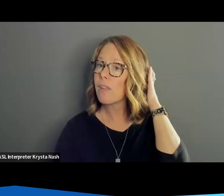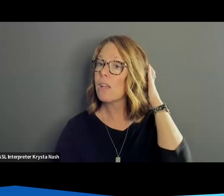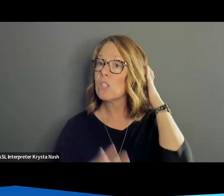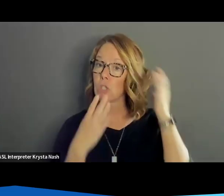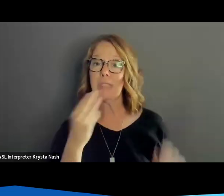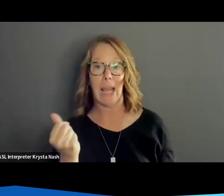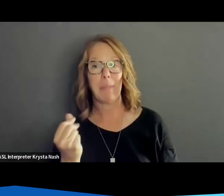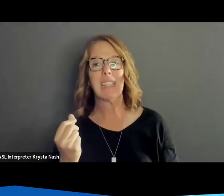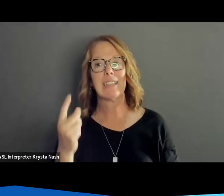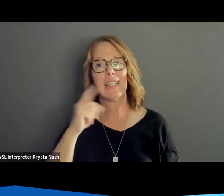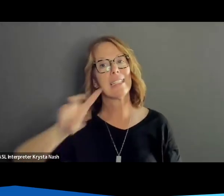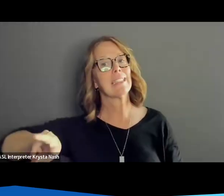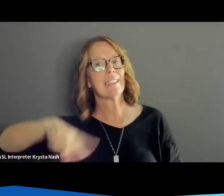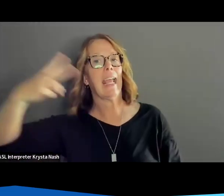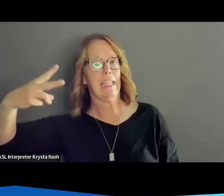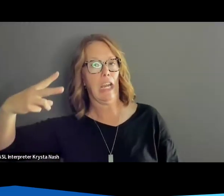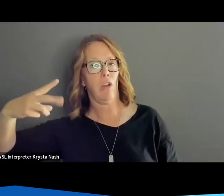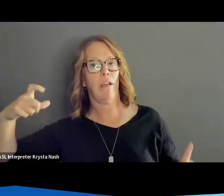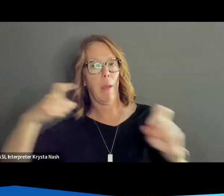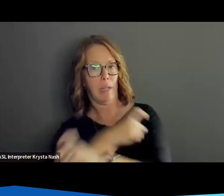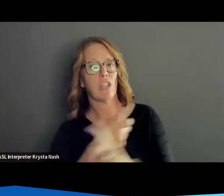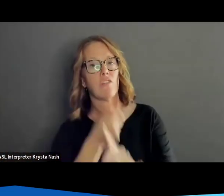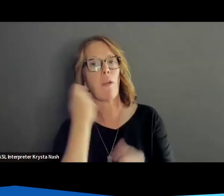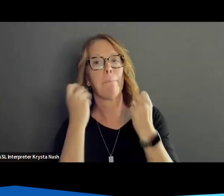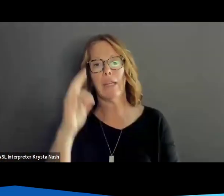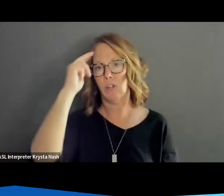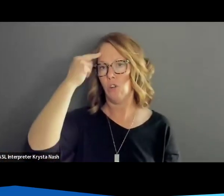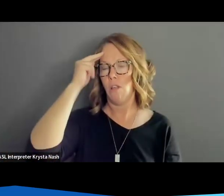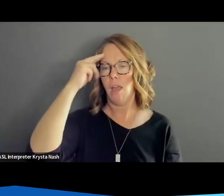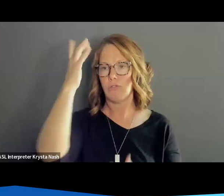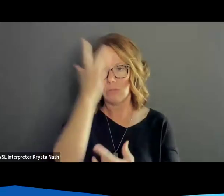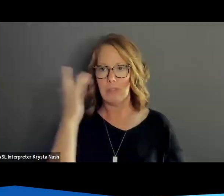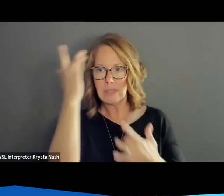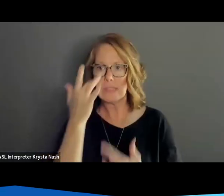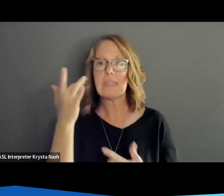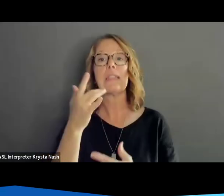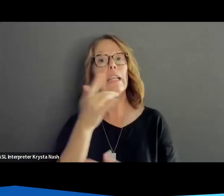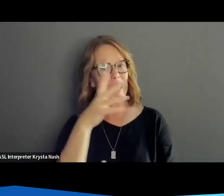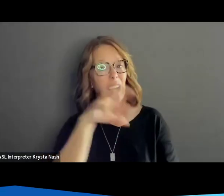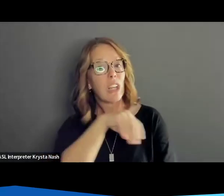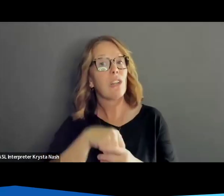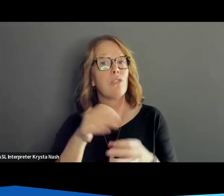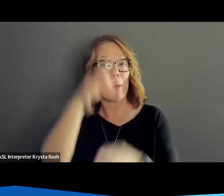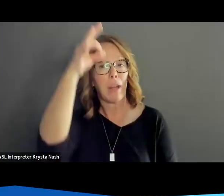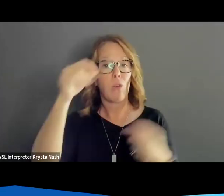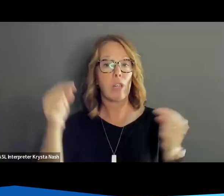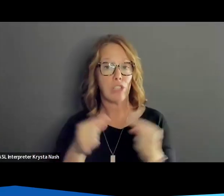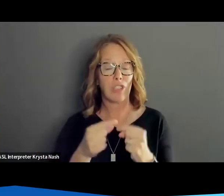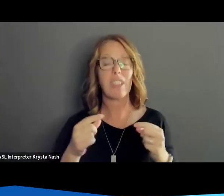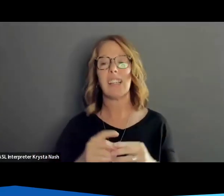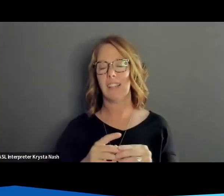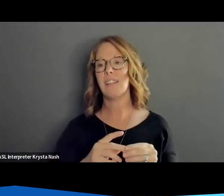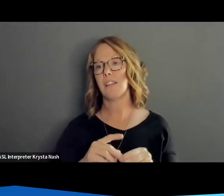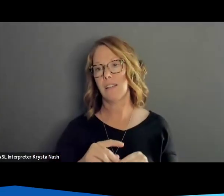is a secondary complication of many neurological diseases, including spinal cord injury. It can occur